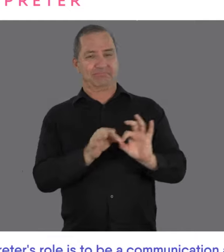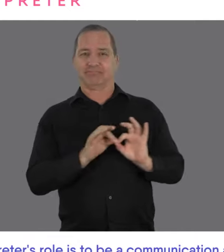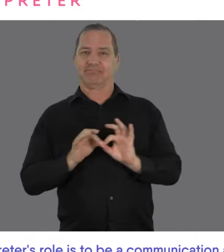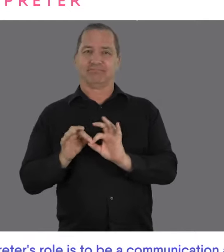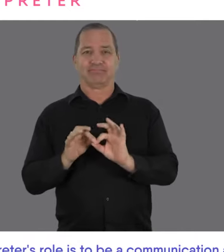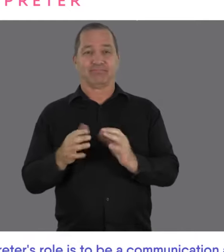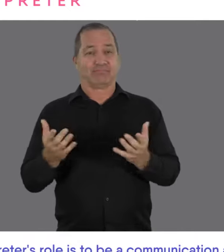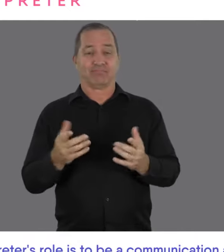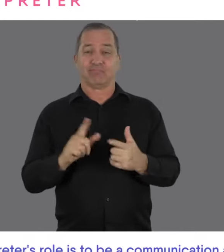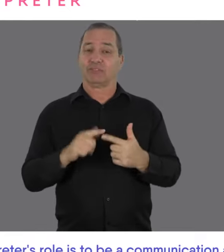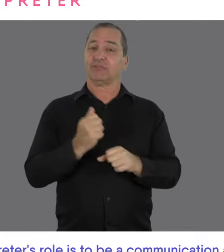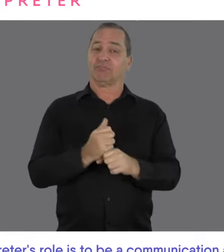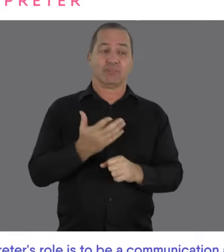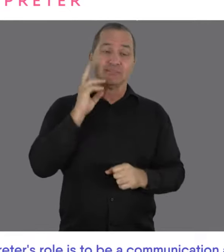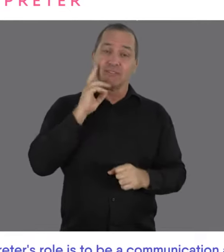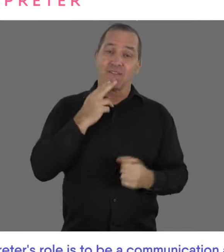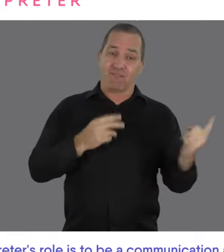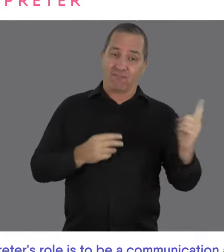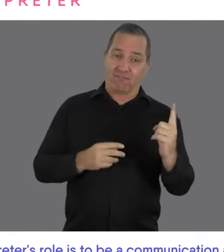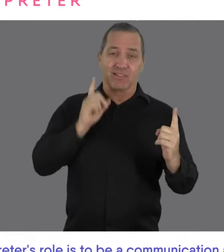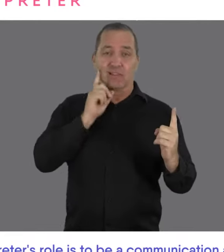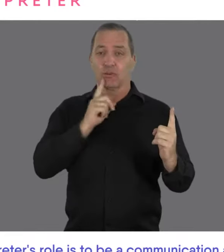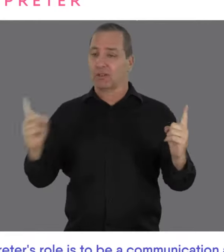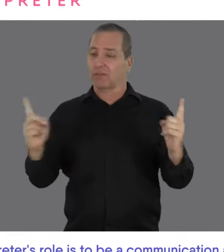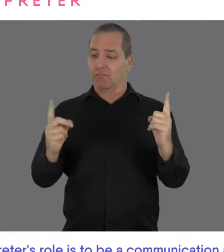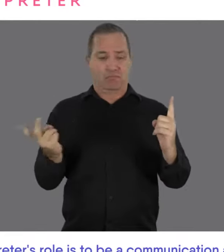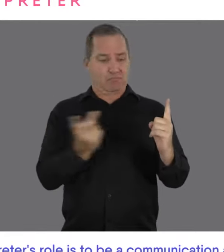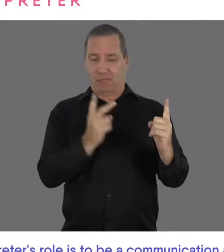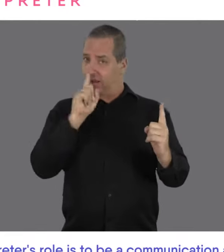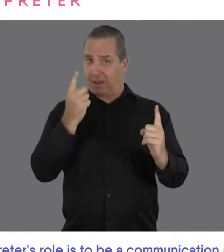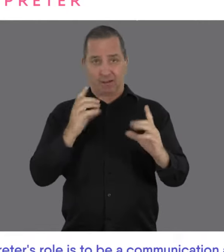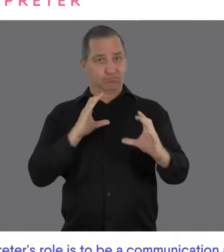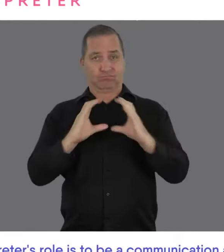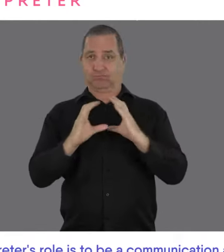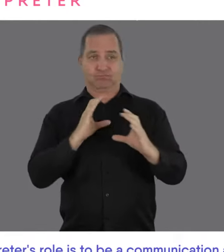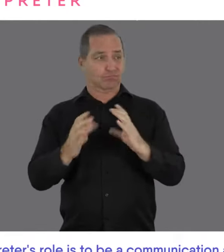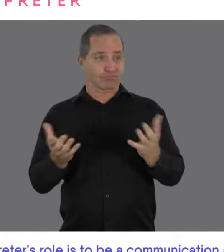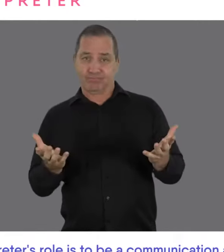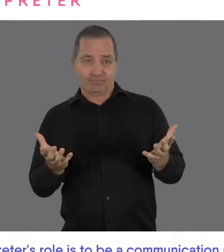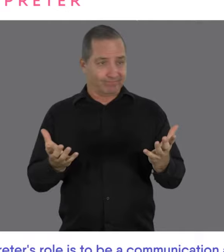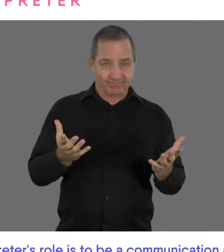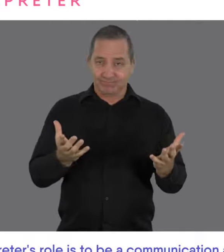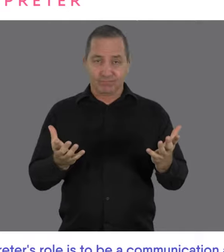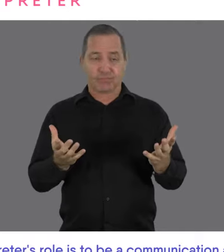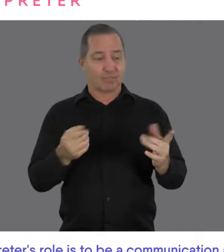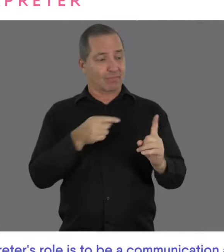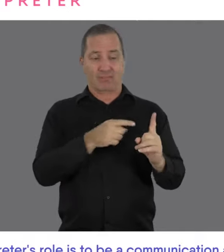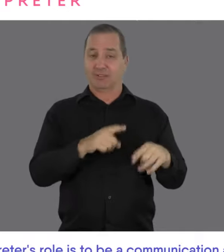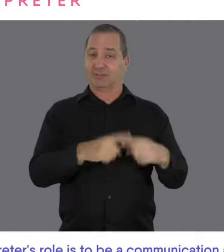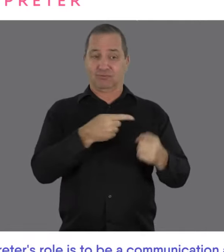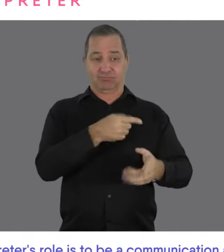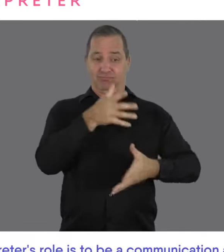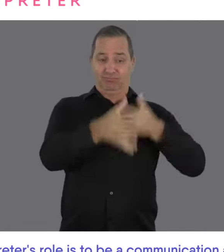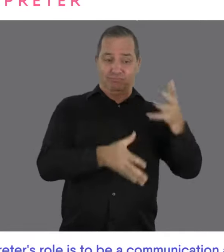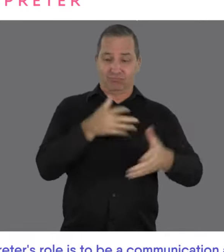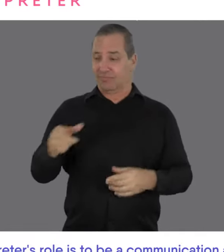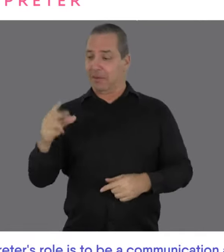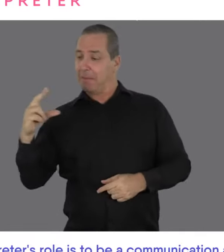just interpret conversation from Auslan to English or English into Auslan for deaf consumers and hearing consumers.